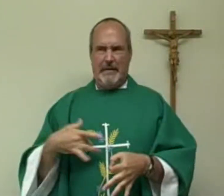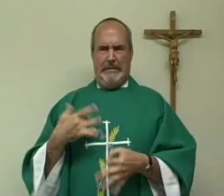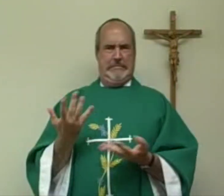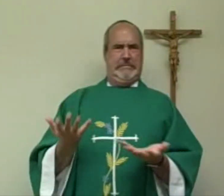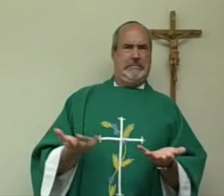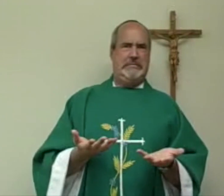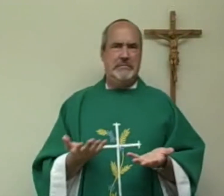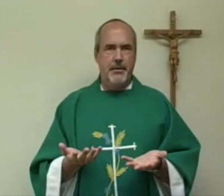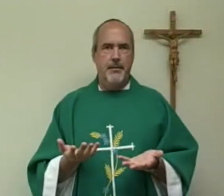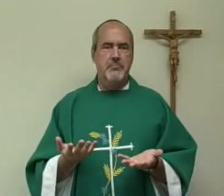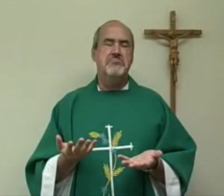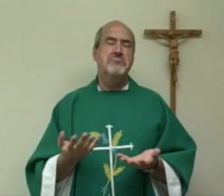that mean I'm judging them?